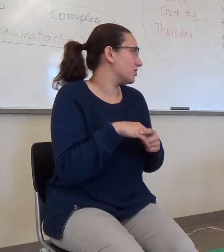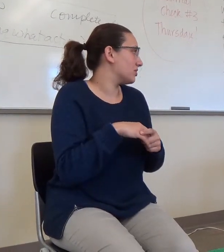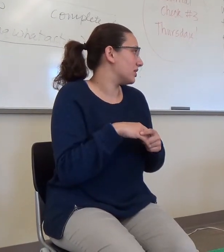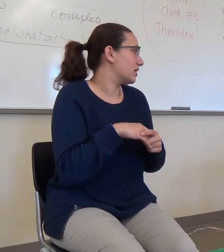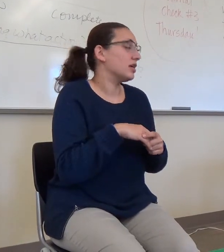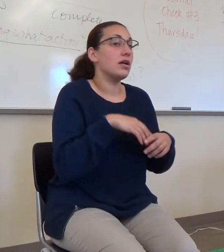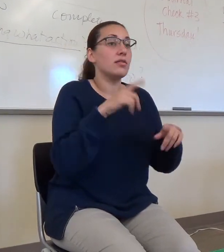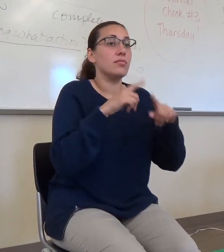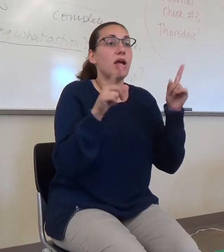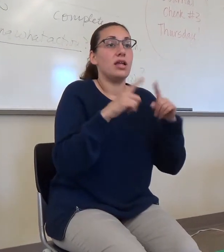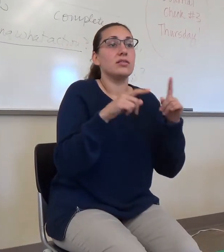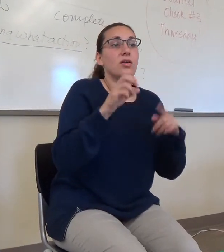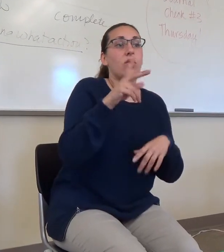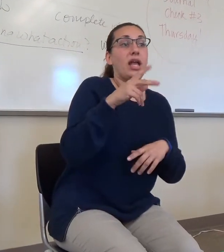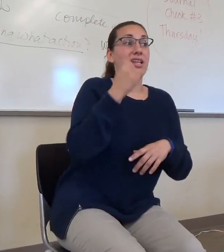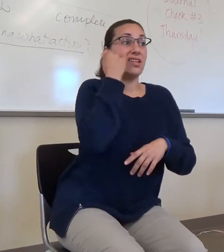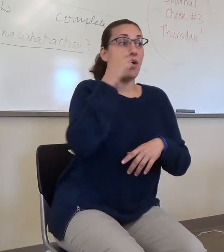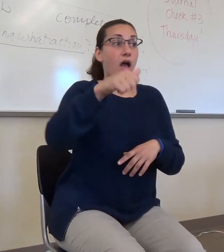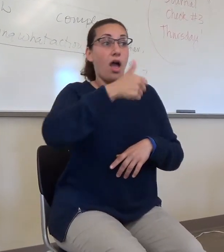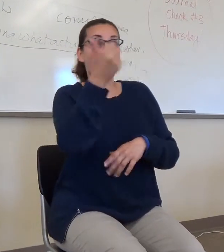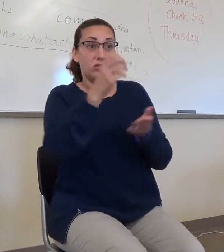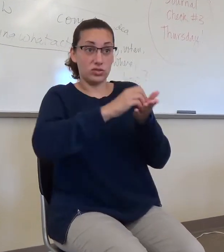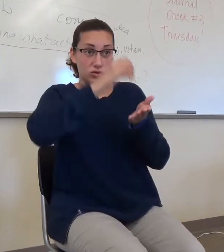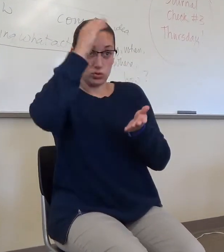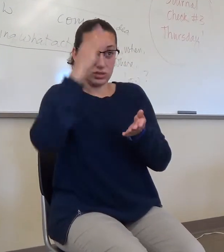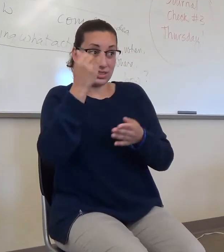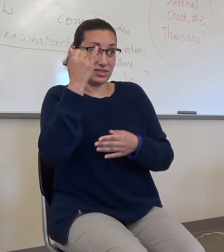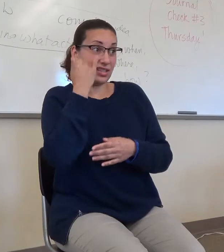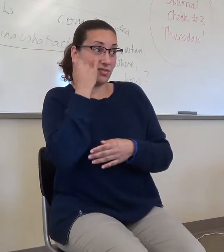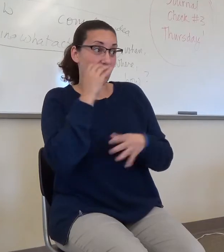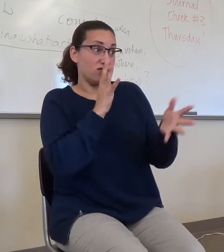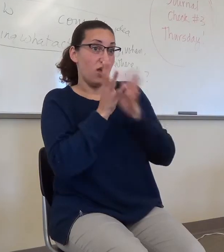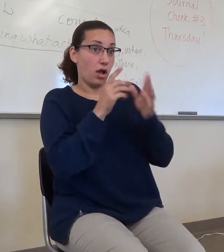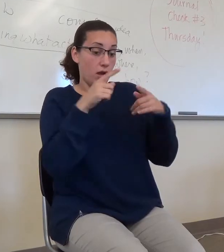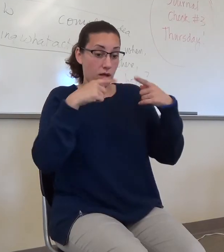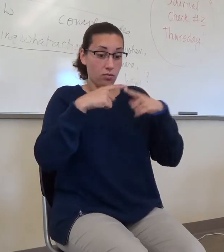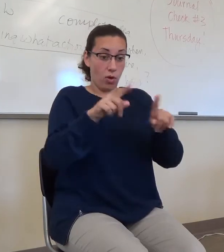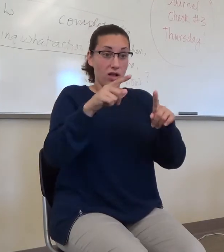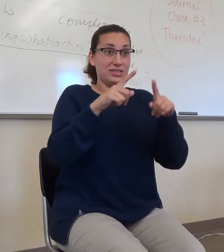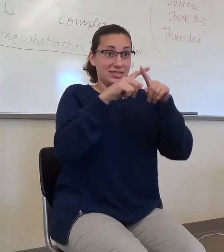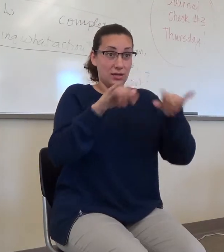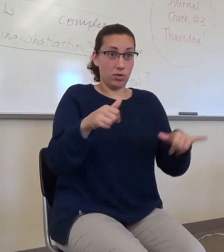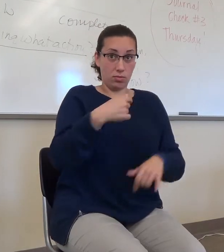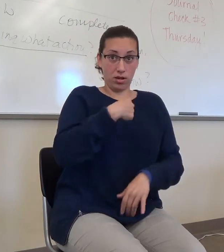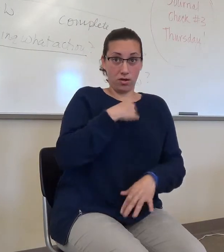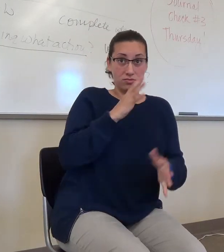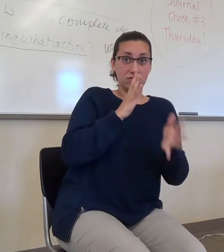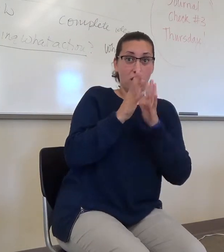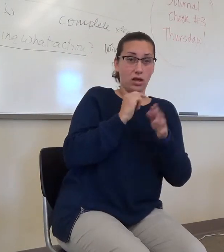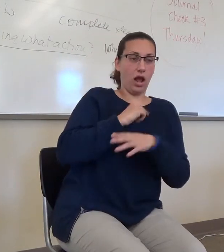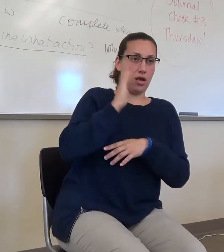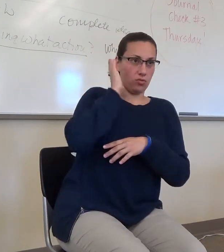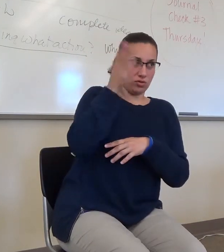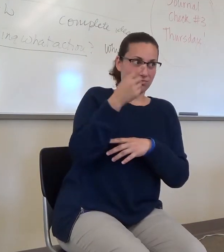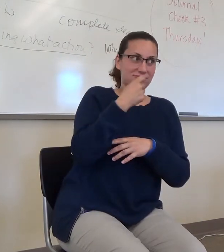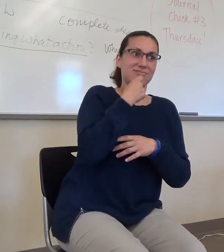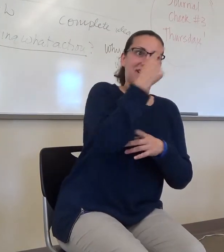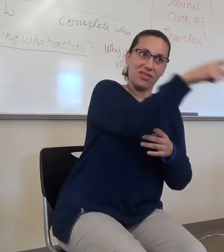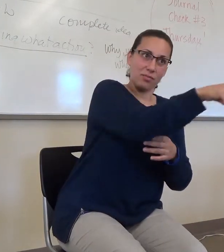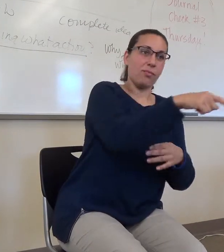story. Remember, if other students were talking to each other while I'm talking, I would yell at them, so the same